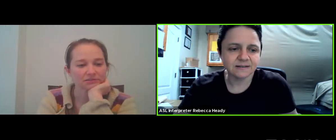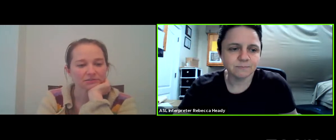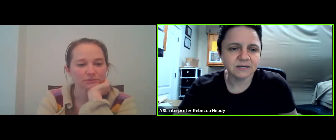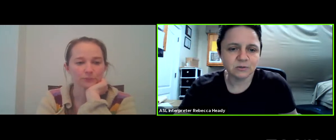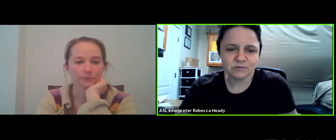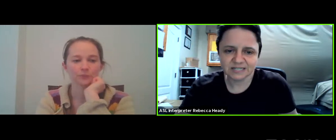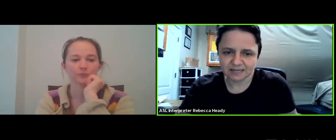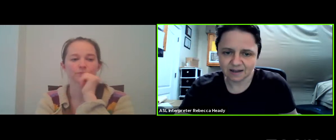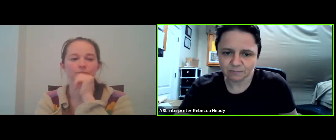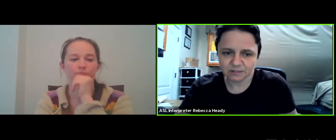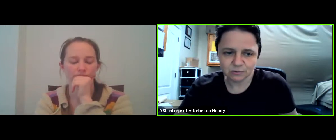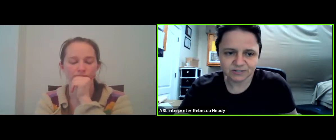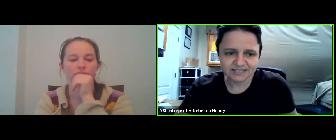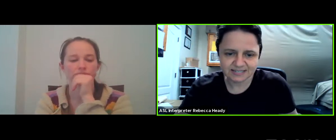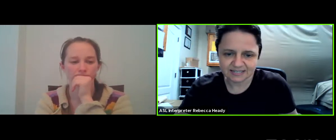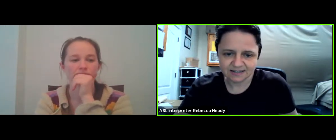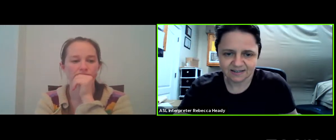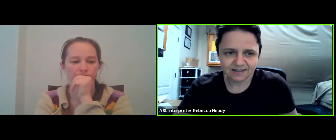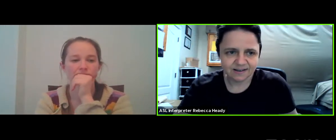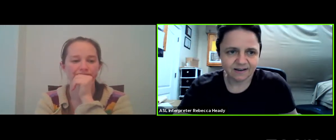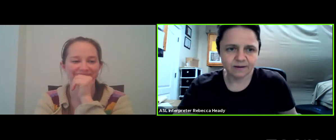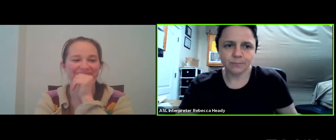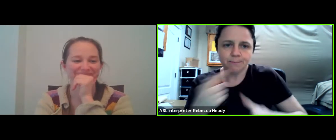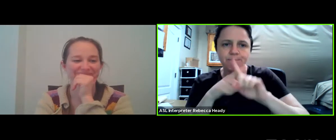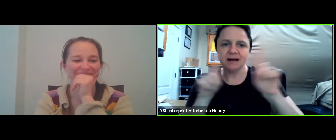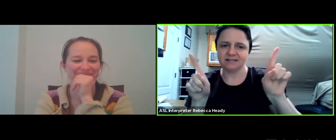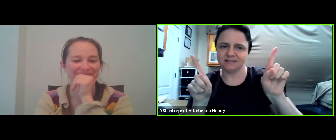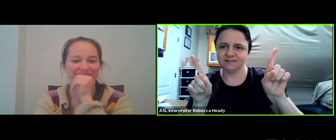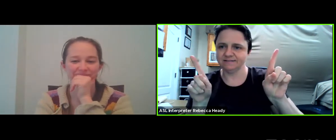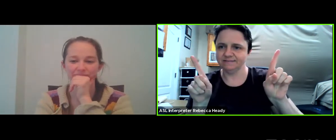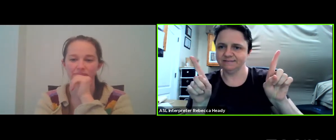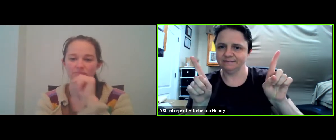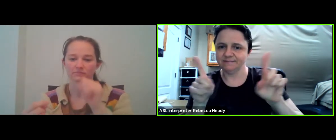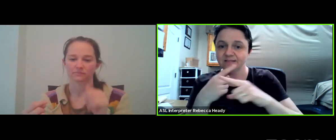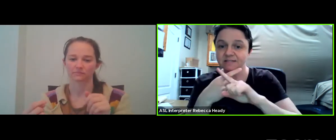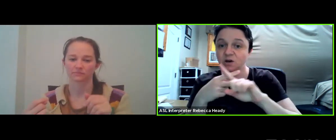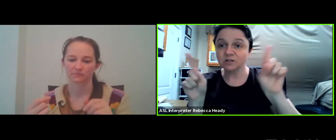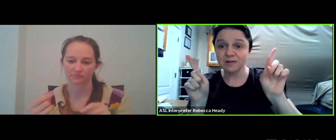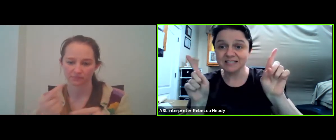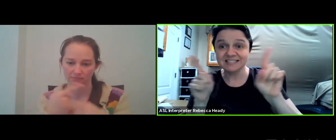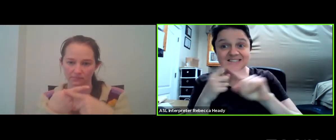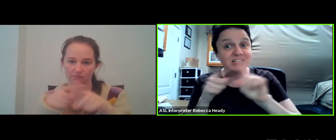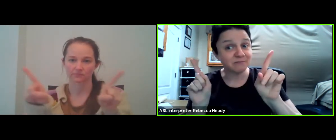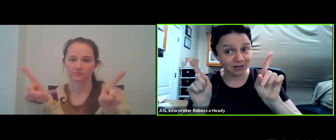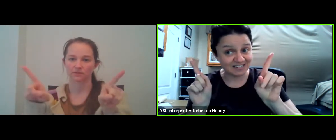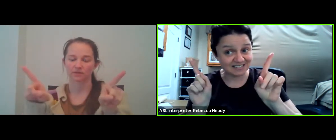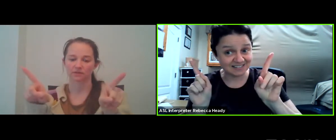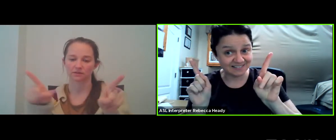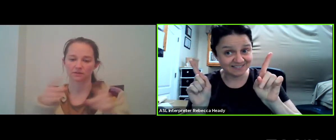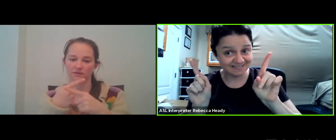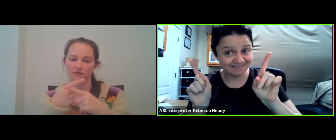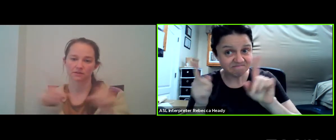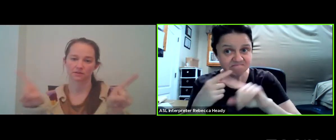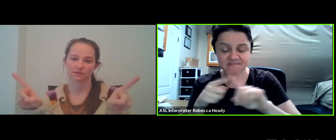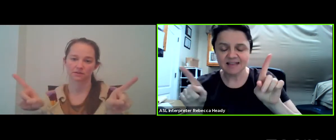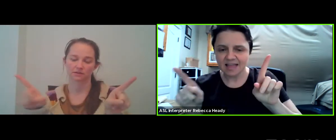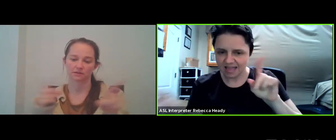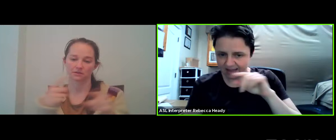But as in B-U-T, not B-U-T-T. But this also means different.